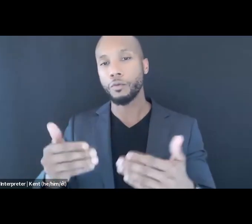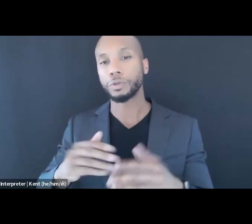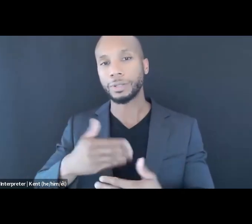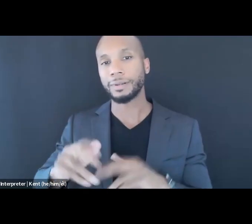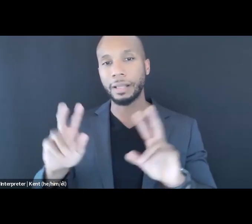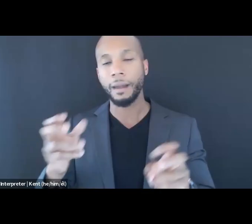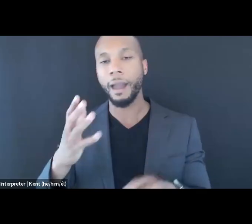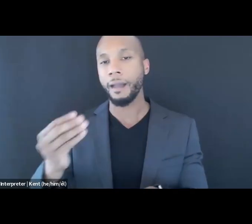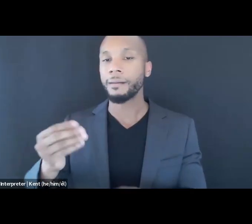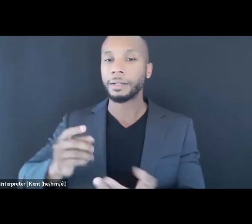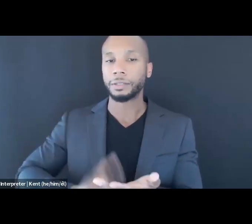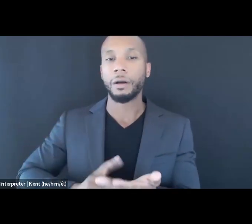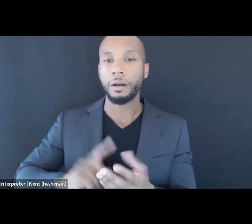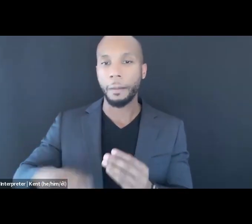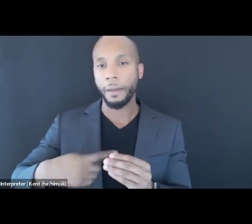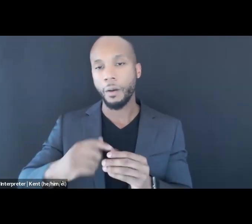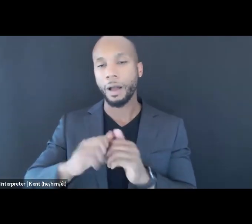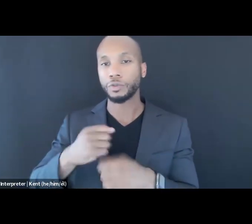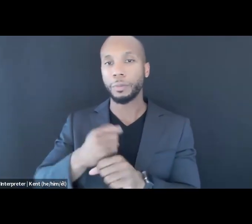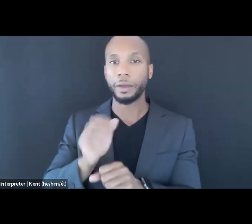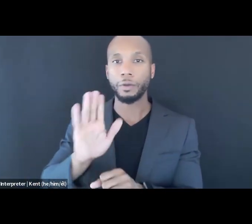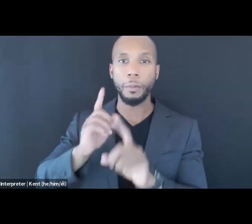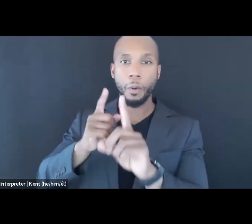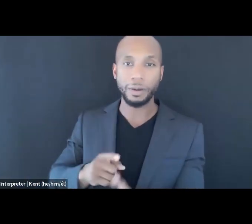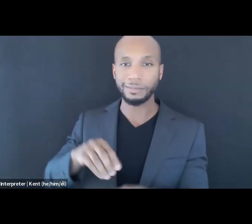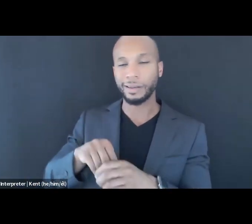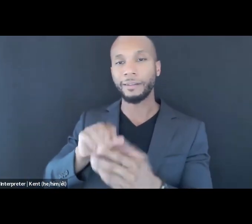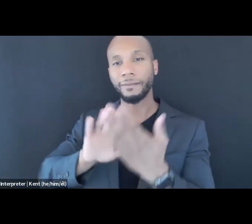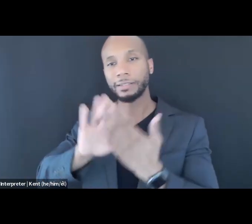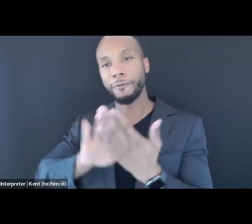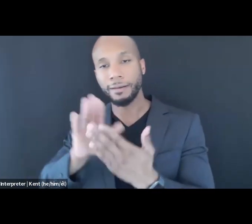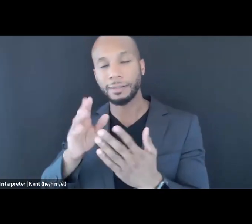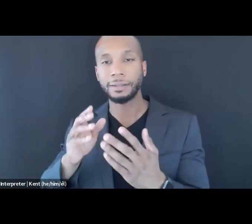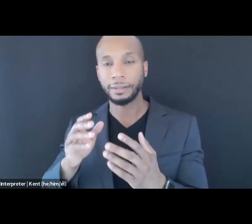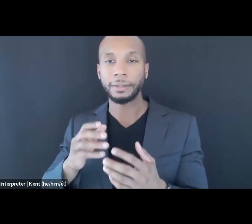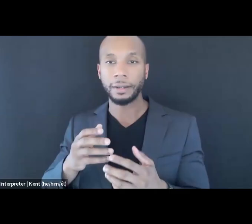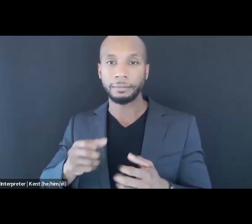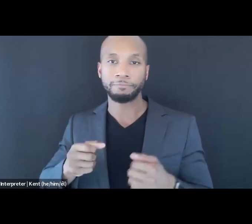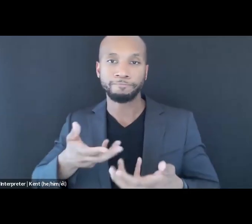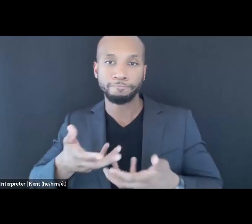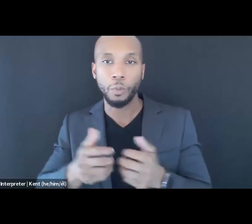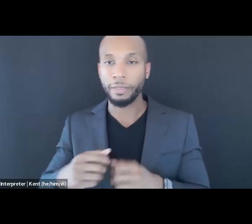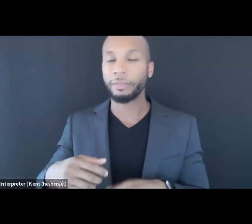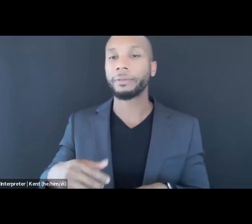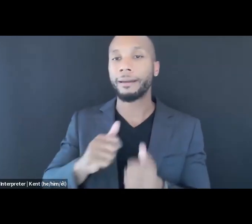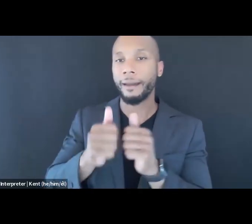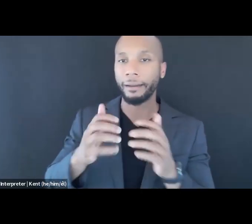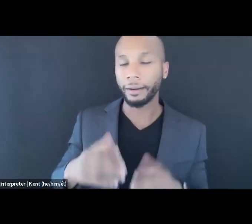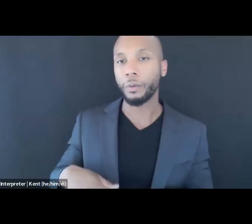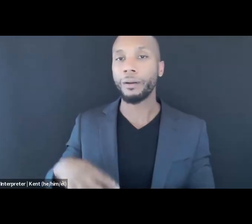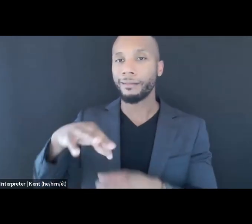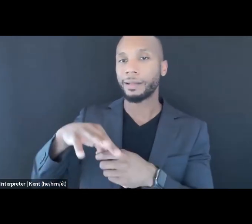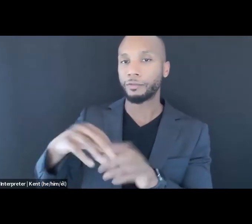and touch about how to make your points in a face-to-face encounter with a candidate or an elected